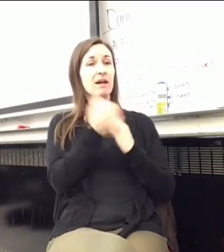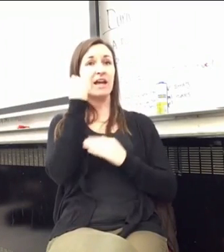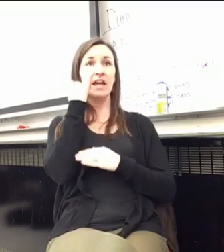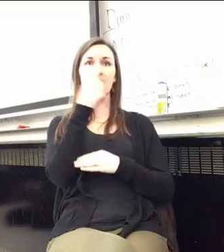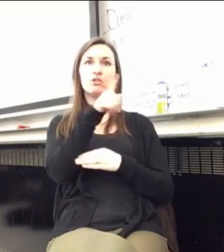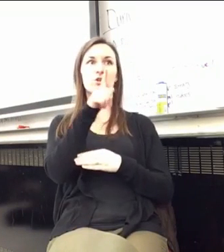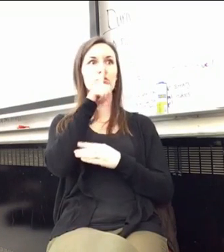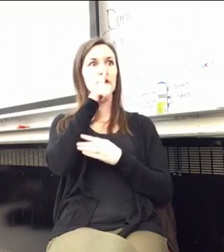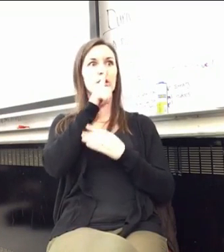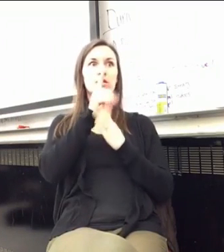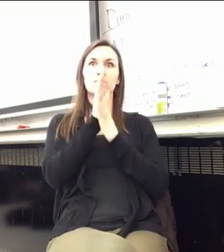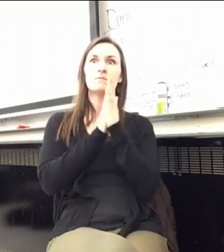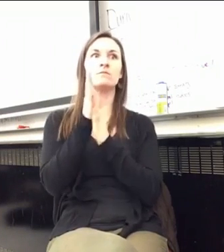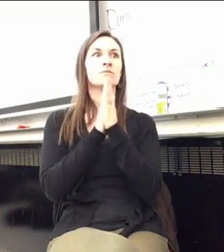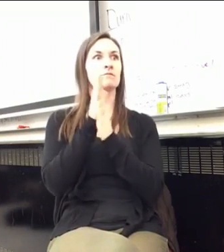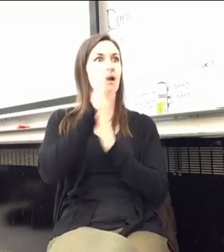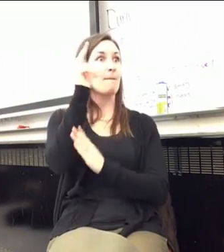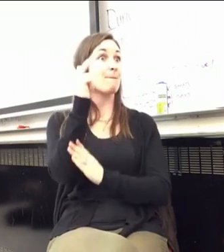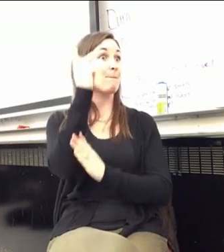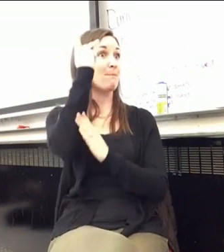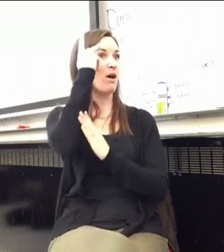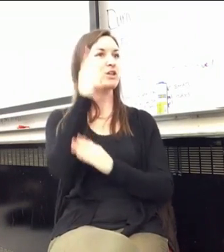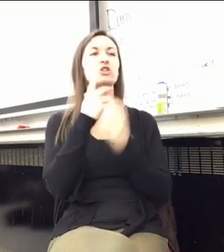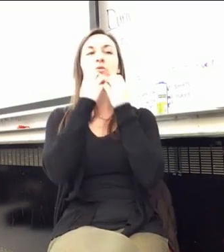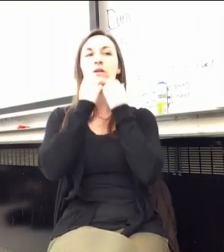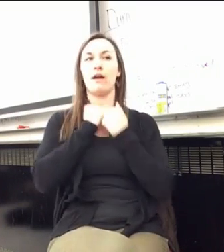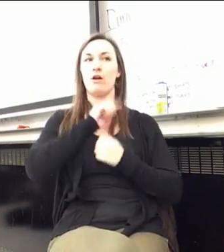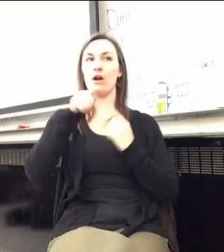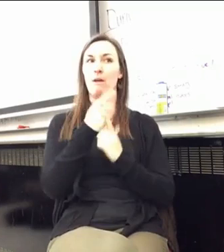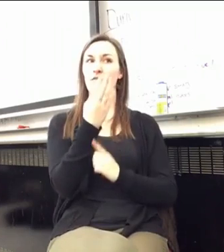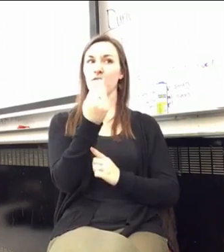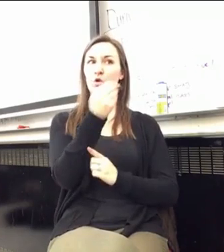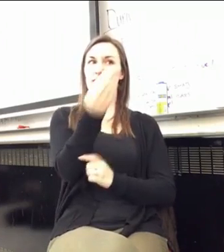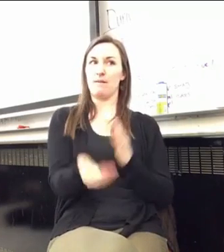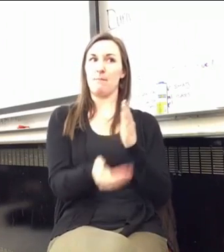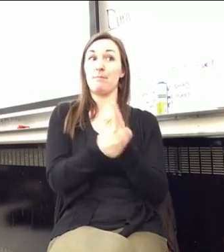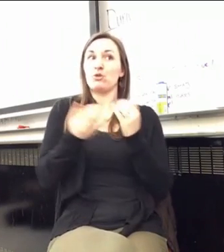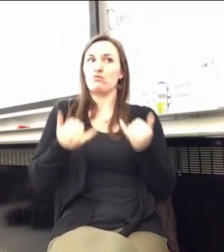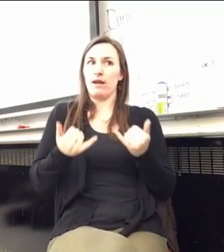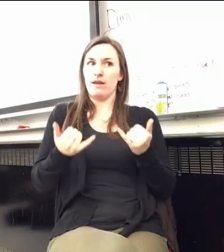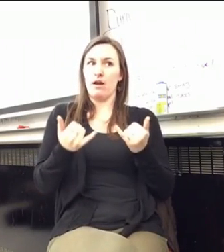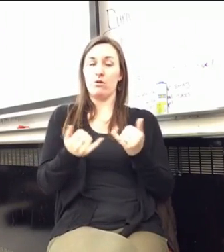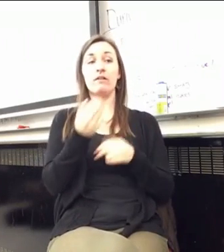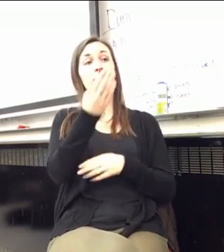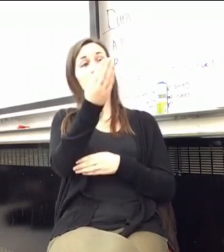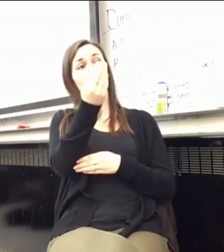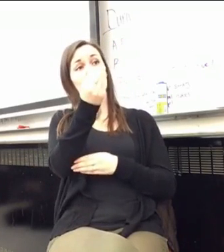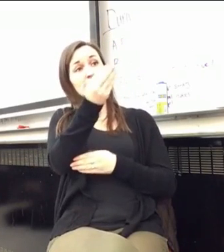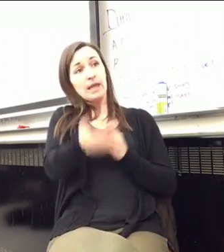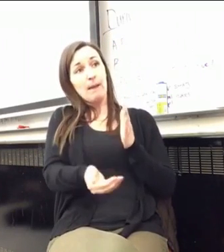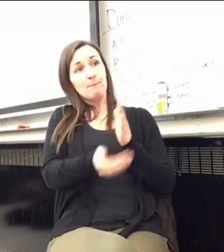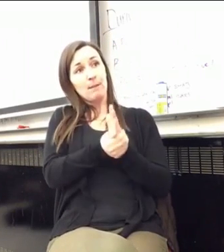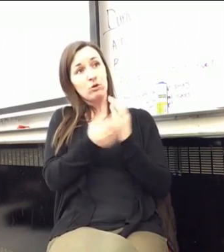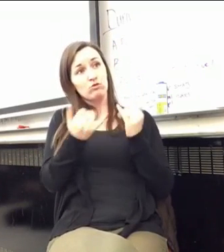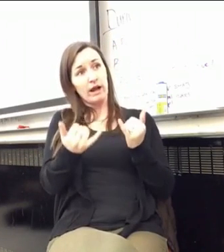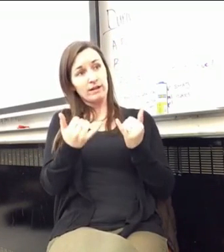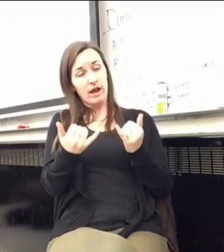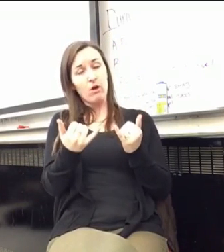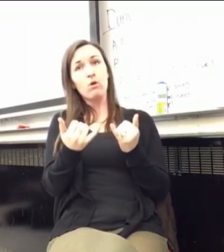into politics, you care about the 14th Amendment right now. The 14th Amendment is one of those amendments that has